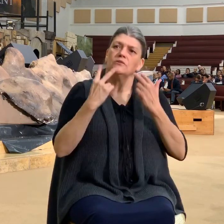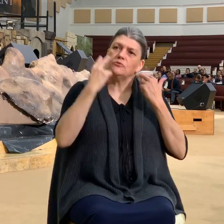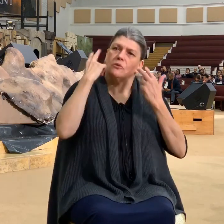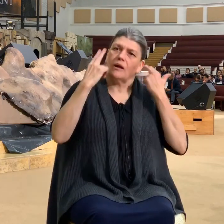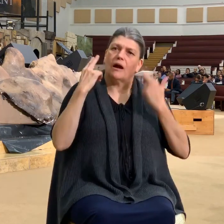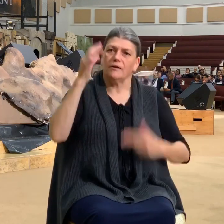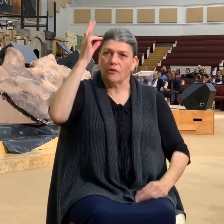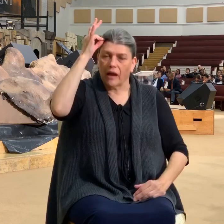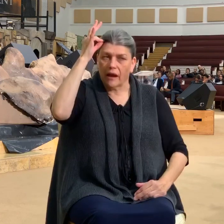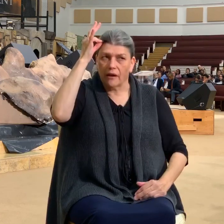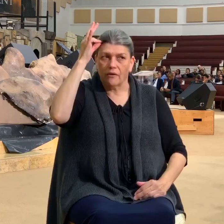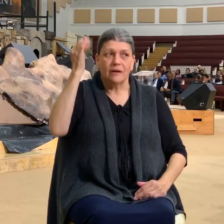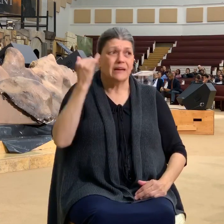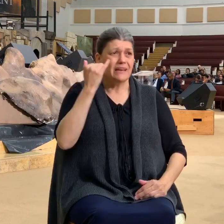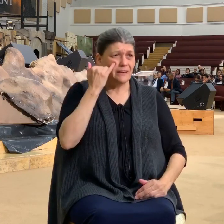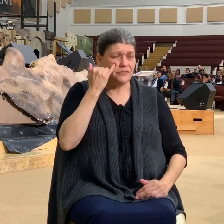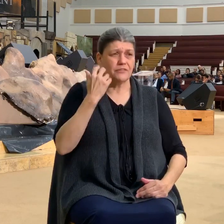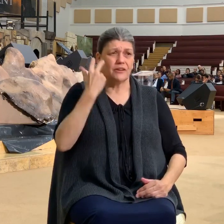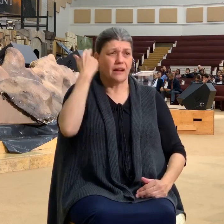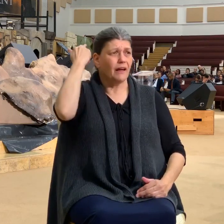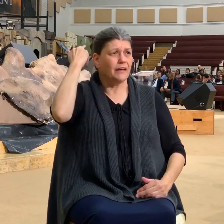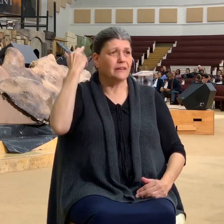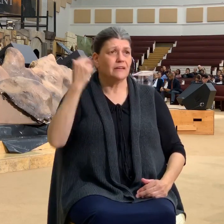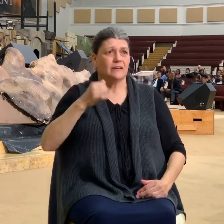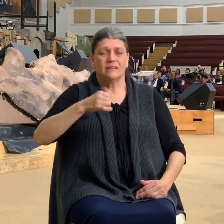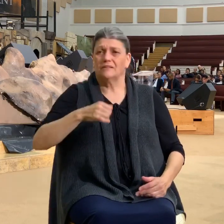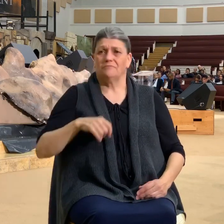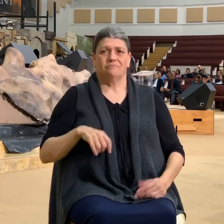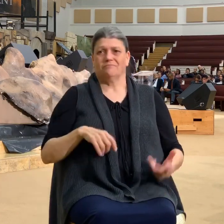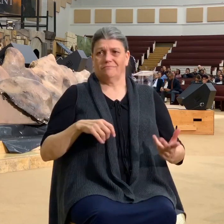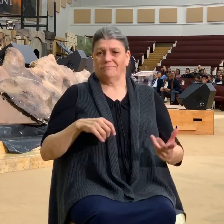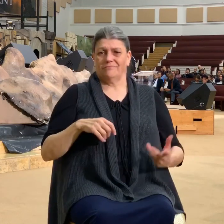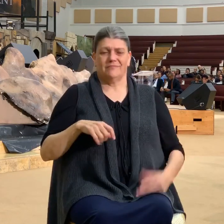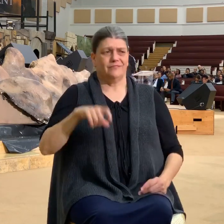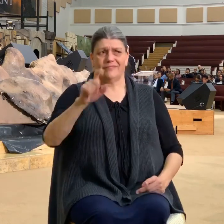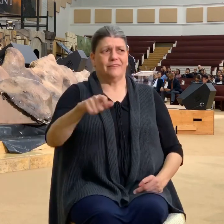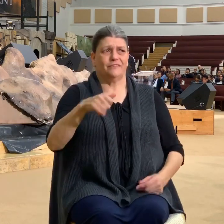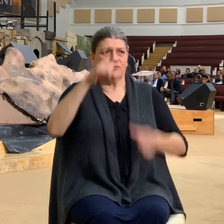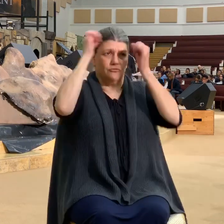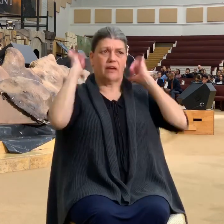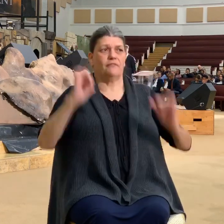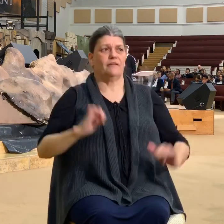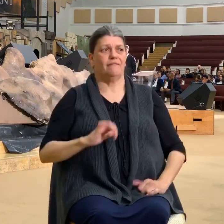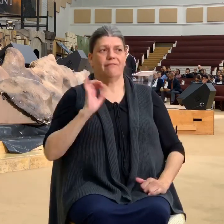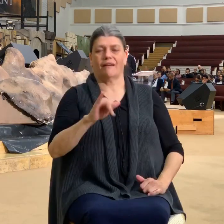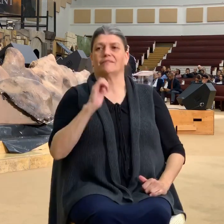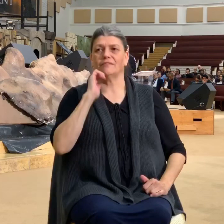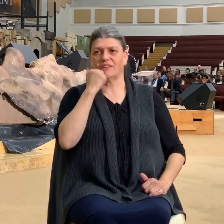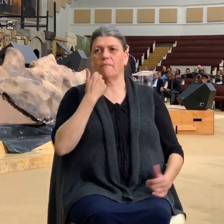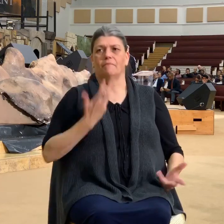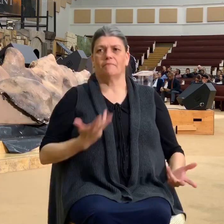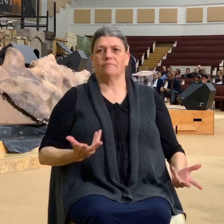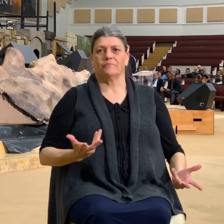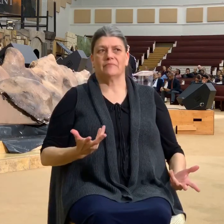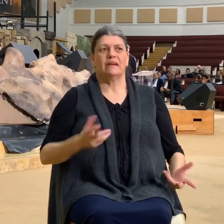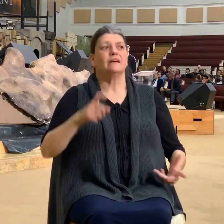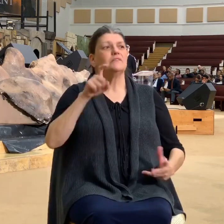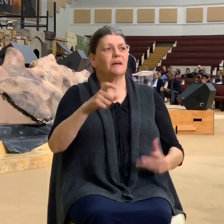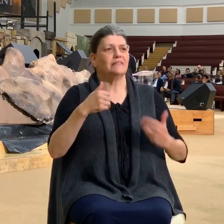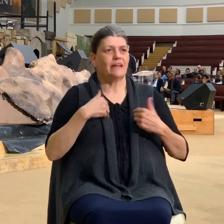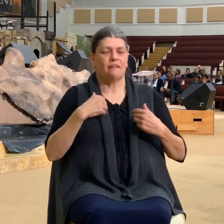going to cut it, if she's going to shear it, she may as well shave it. And you know it's a shame. And he said, she's got to have power on her